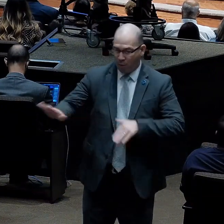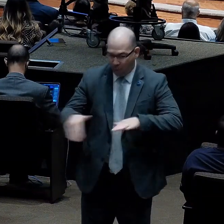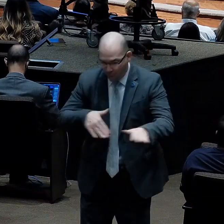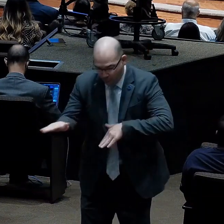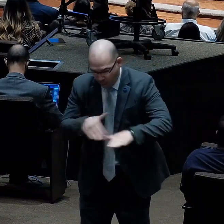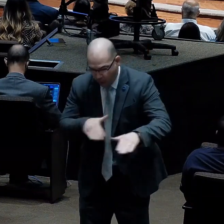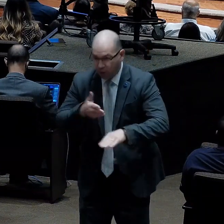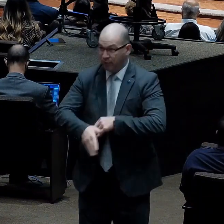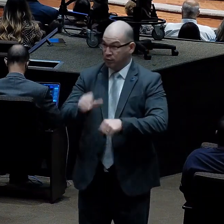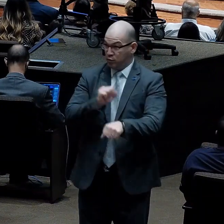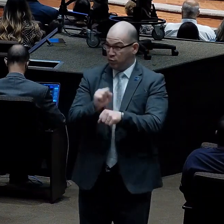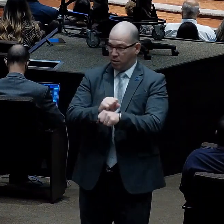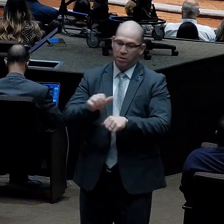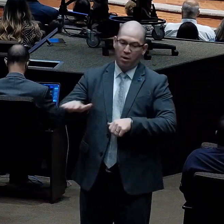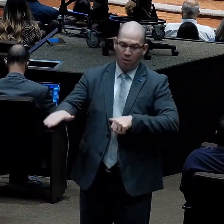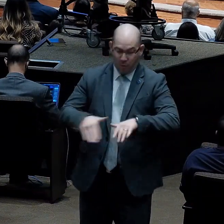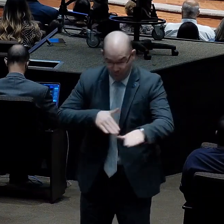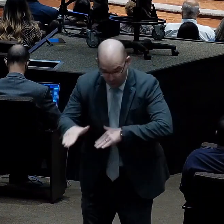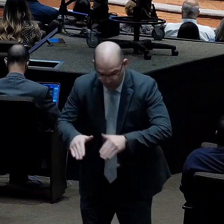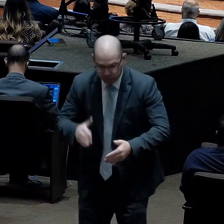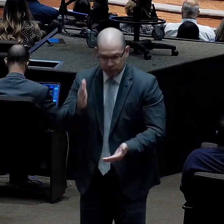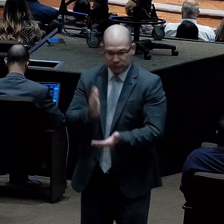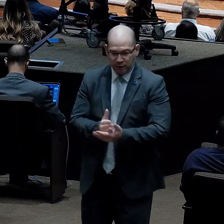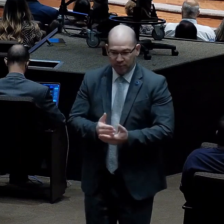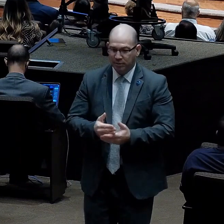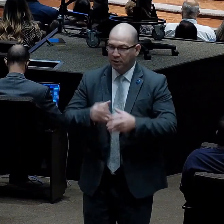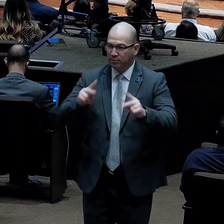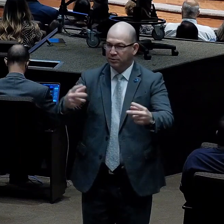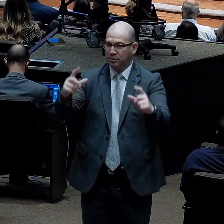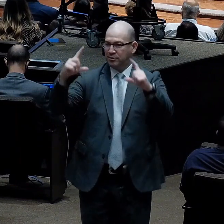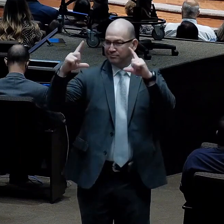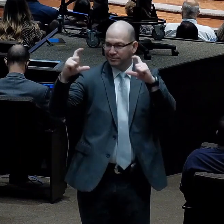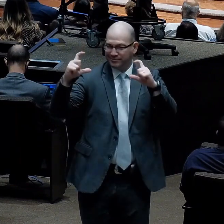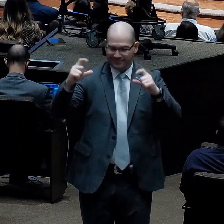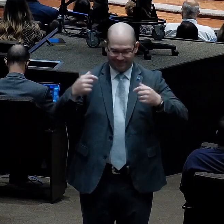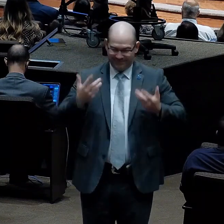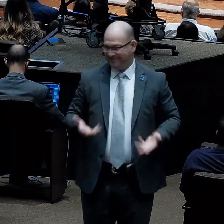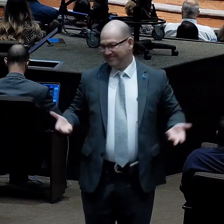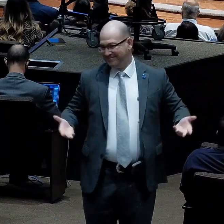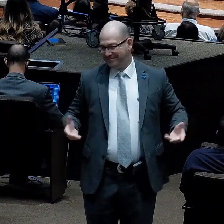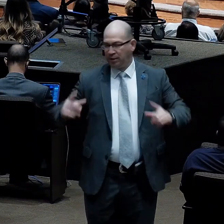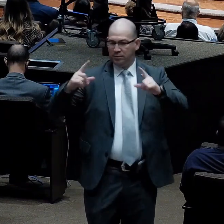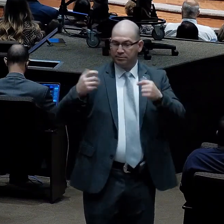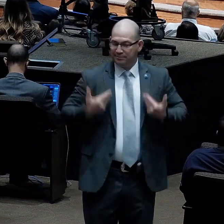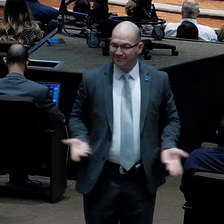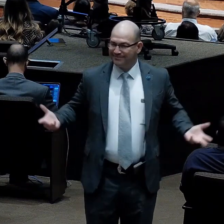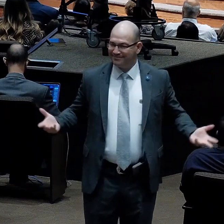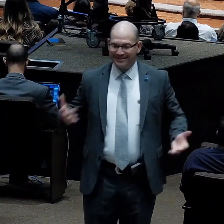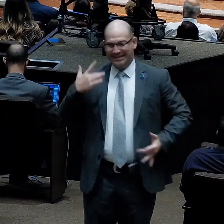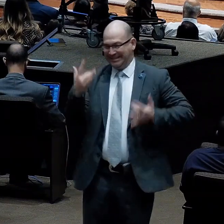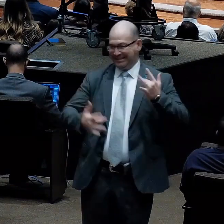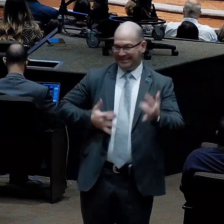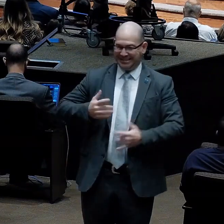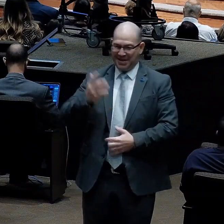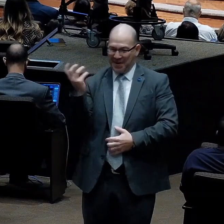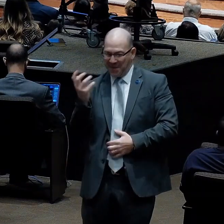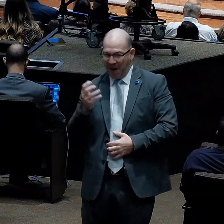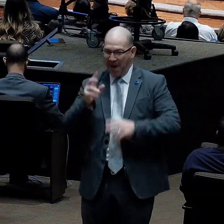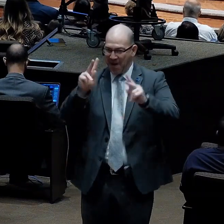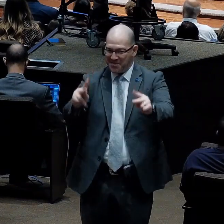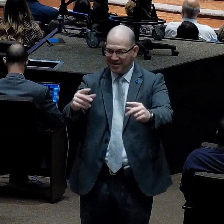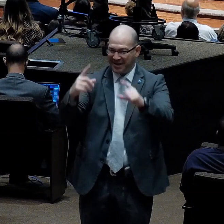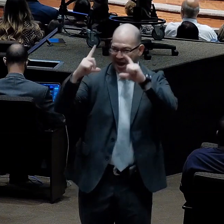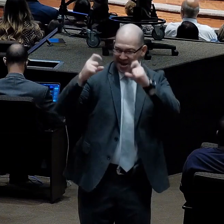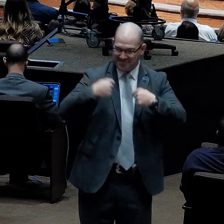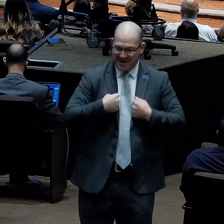she had her picture taken, and the photographer snapped the picture, and she was kind of excited about having that picture and receiving the